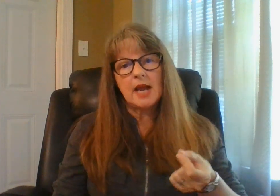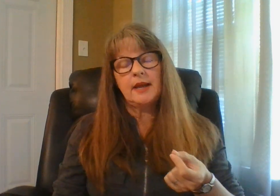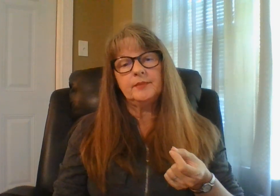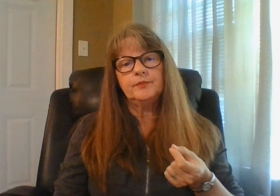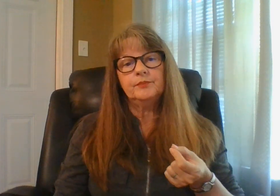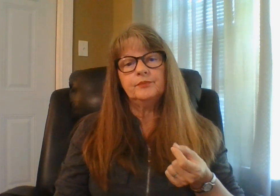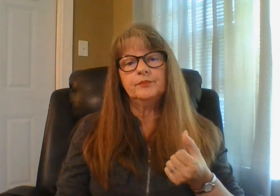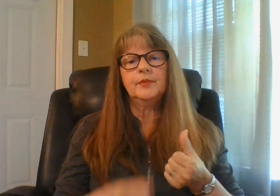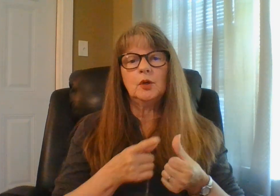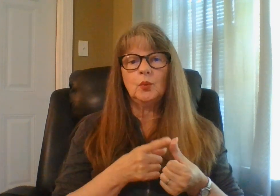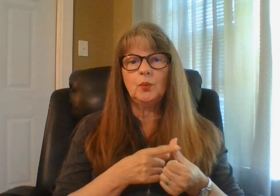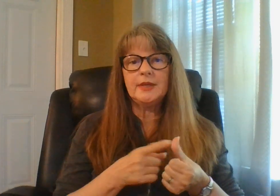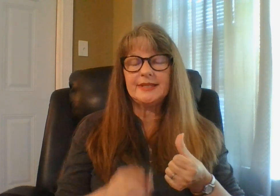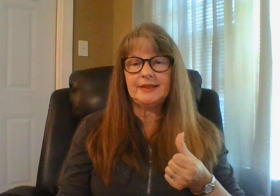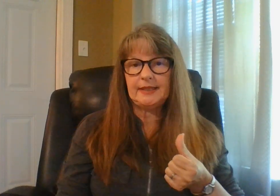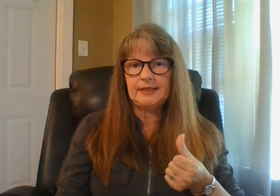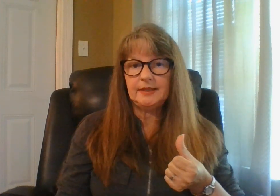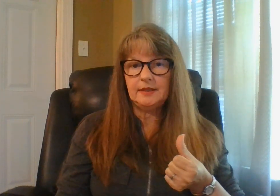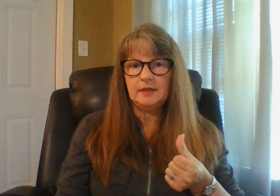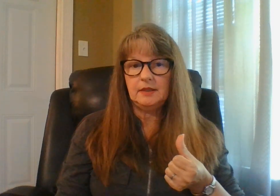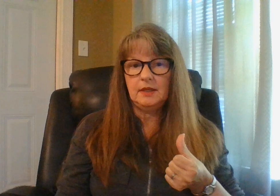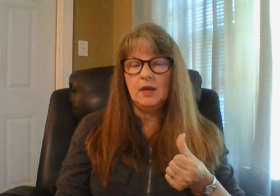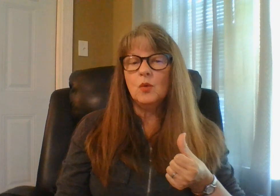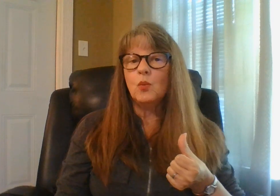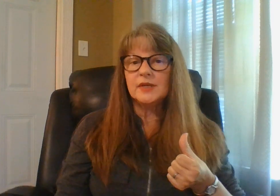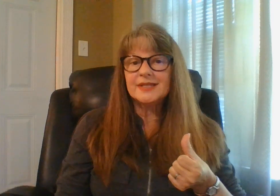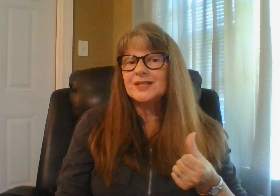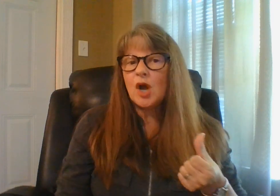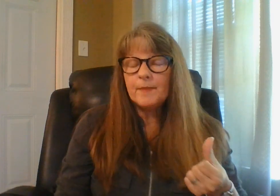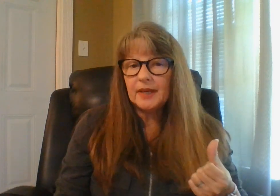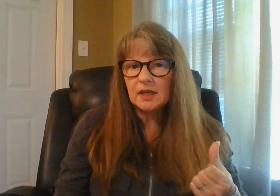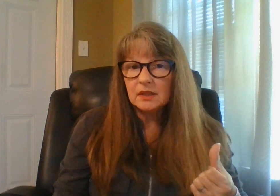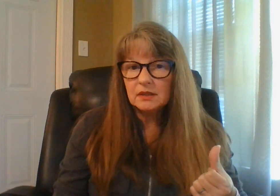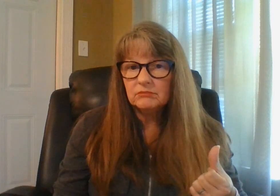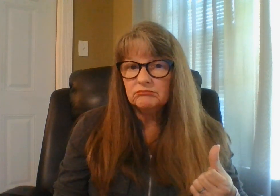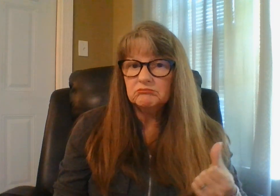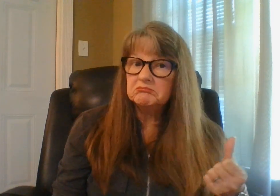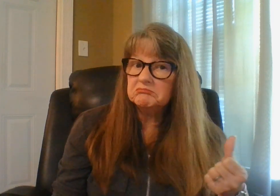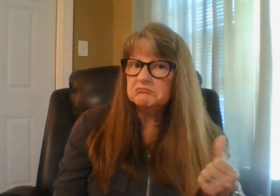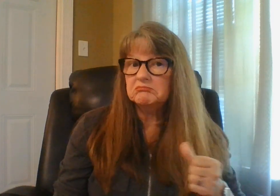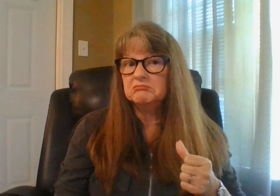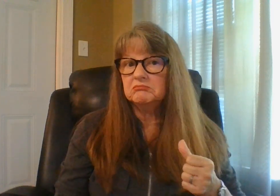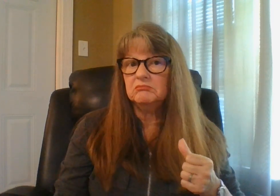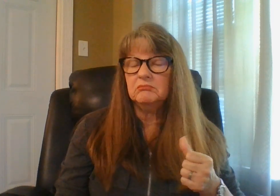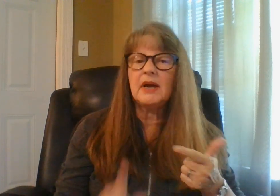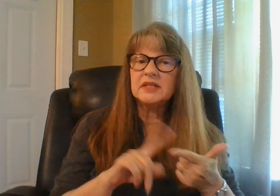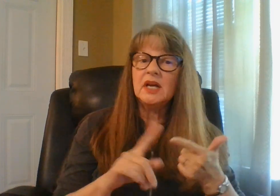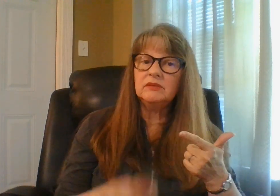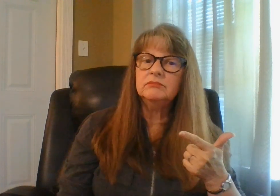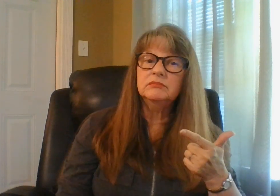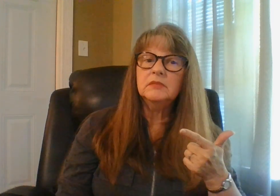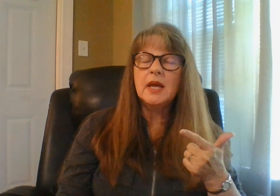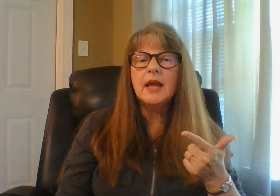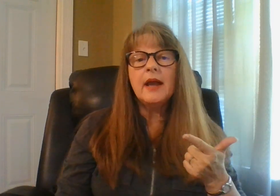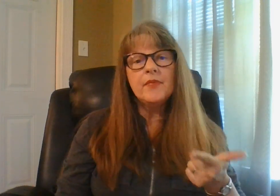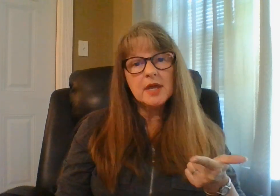time? Recently. What's the topic? My son. And